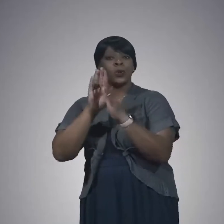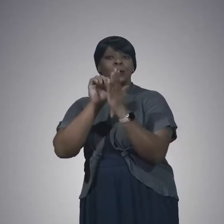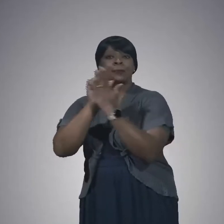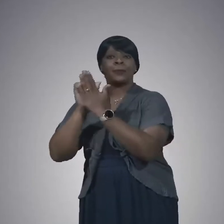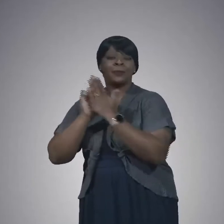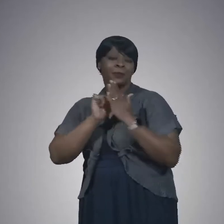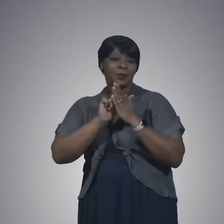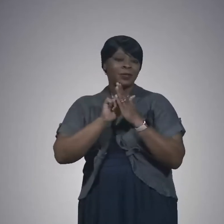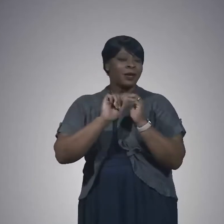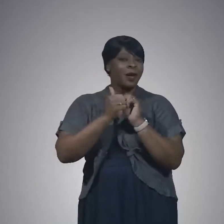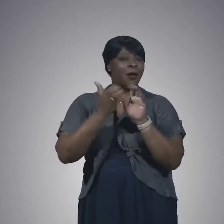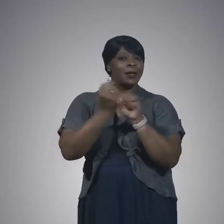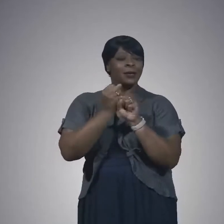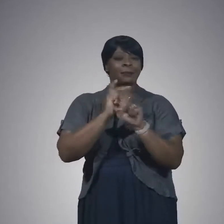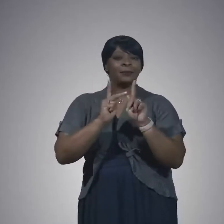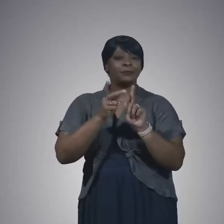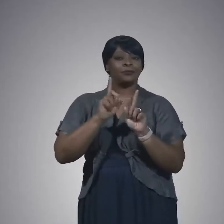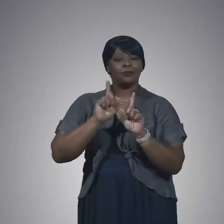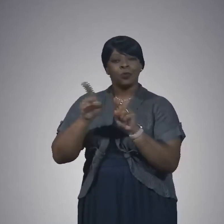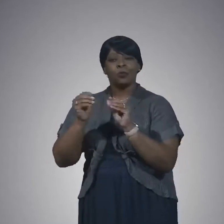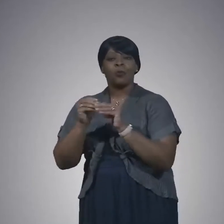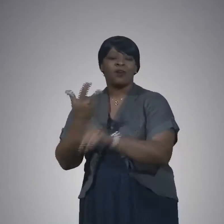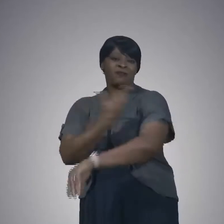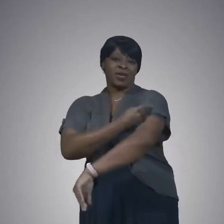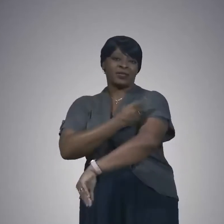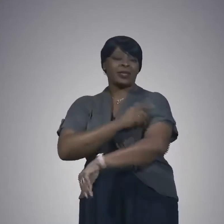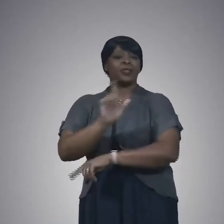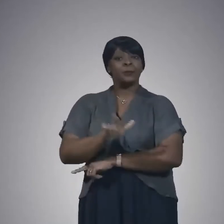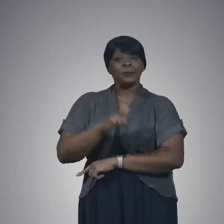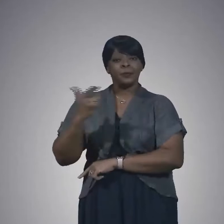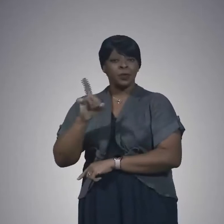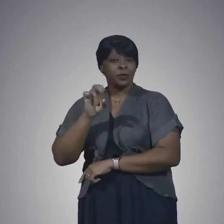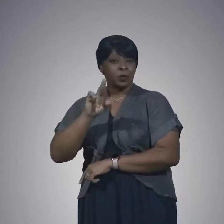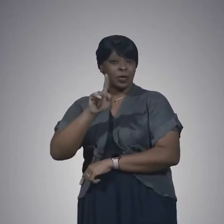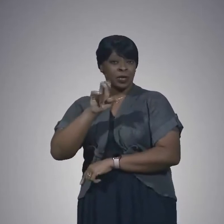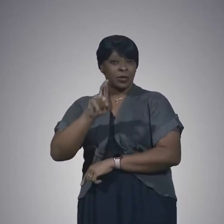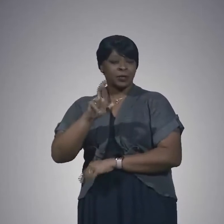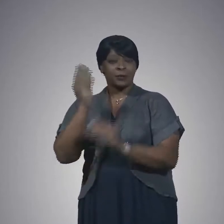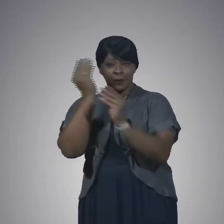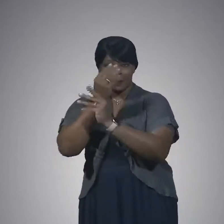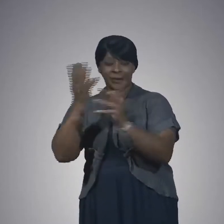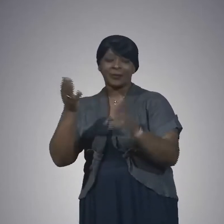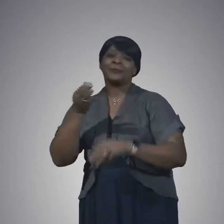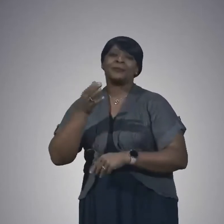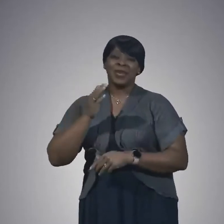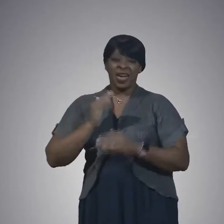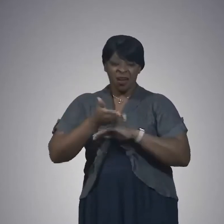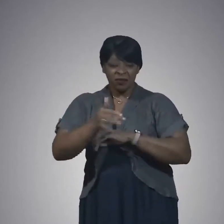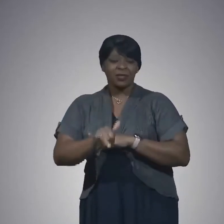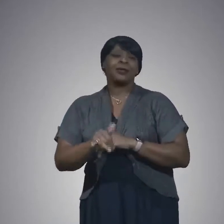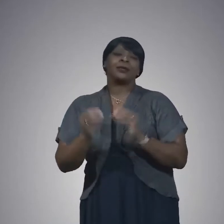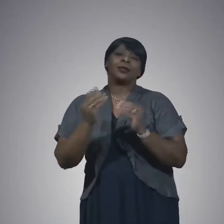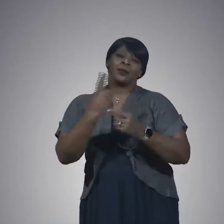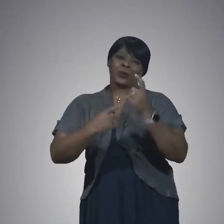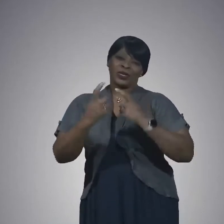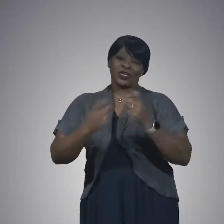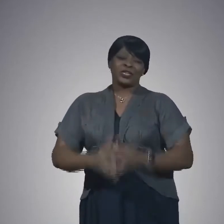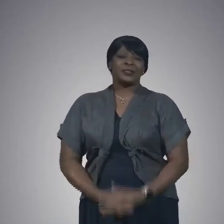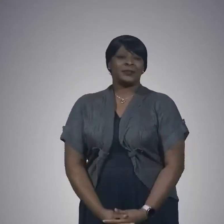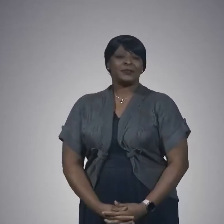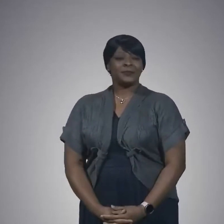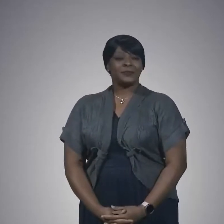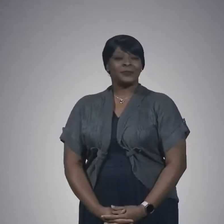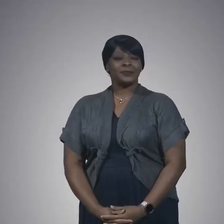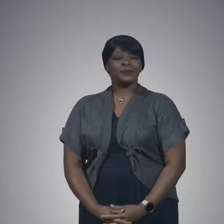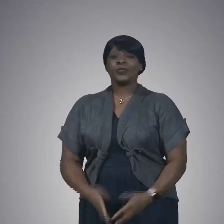get people out to get vaccinated. I'll turn it over to Dr. Taylor to give us an update, and then, as usual, take questions. So a